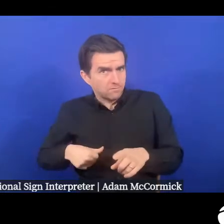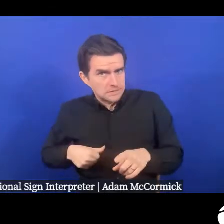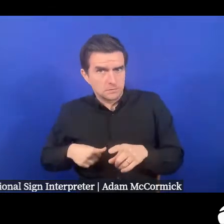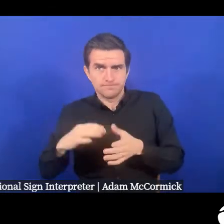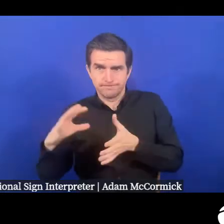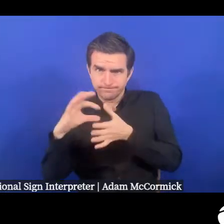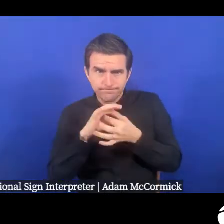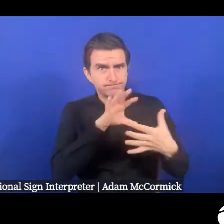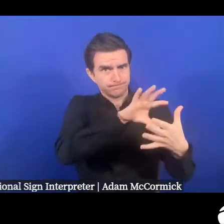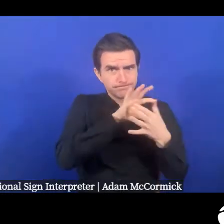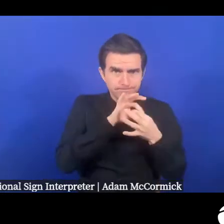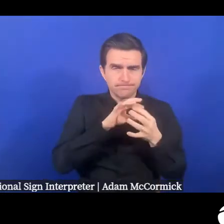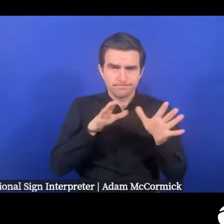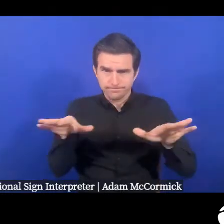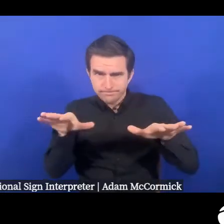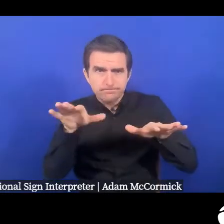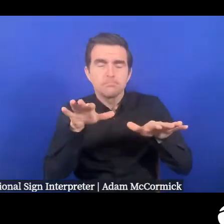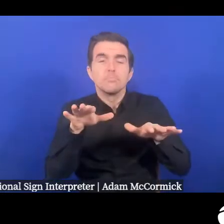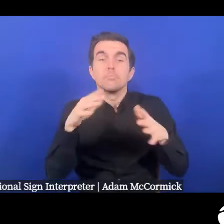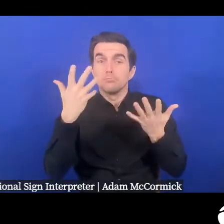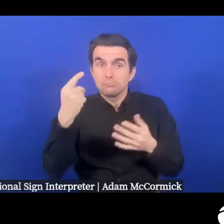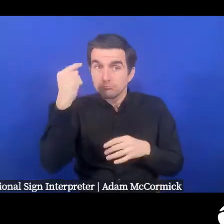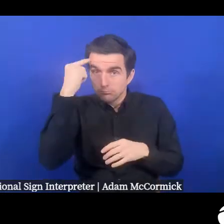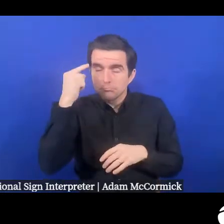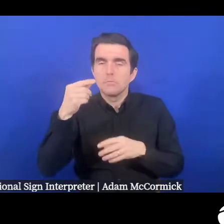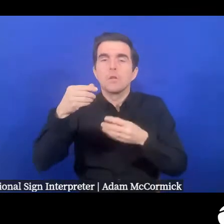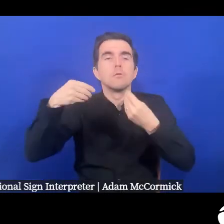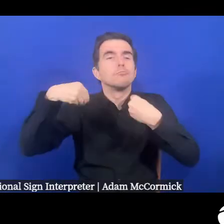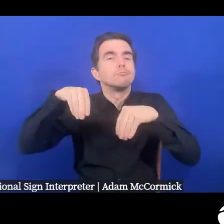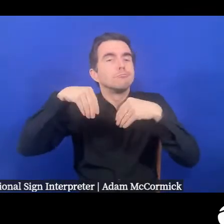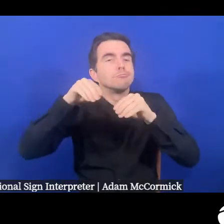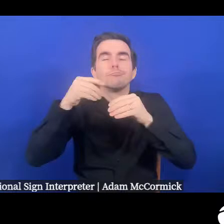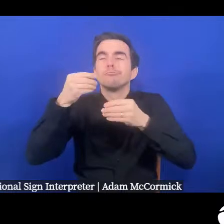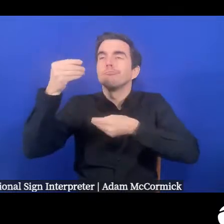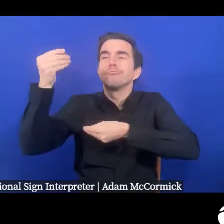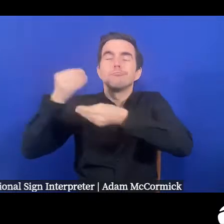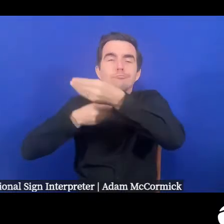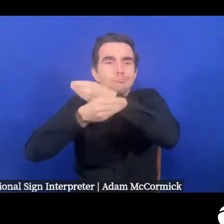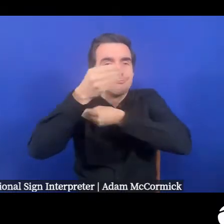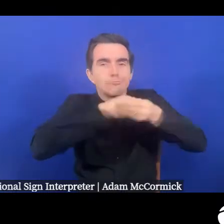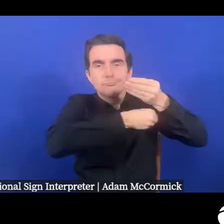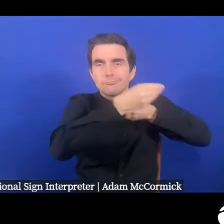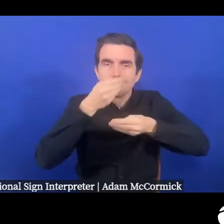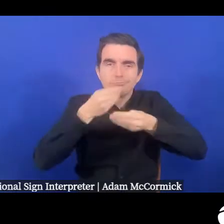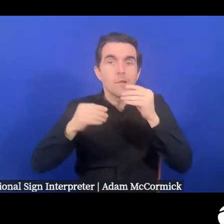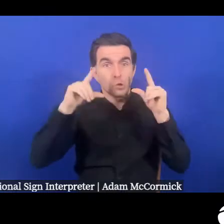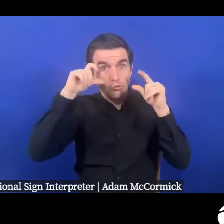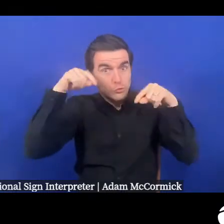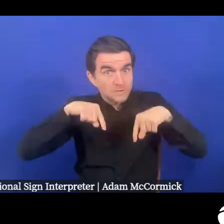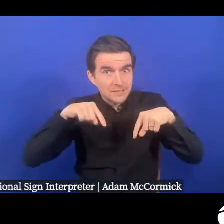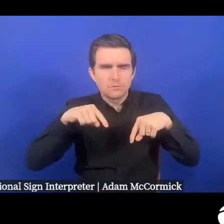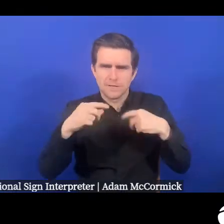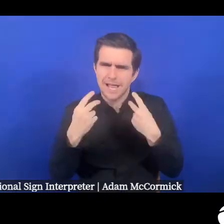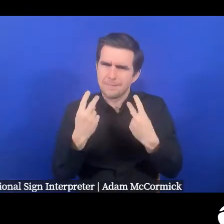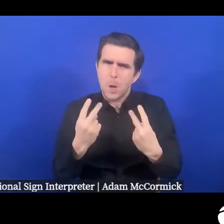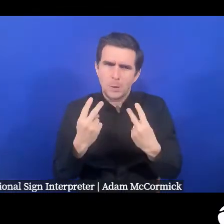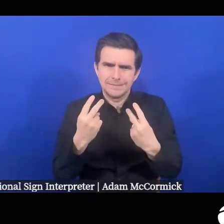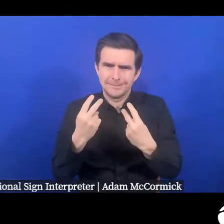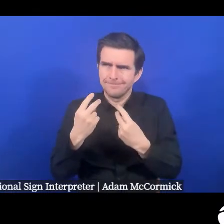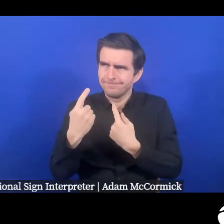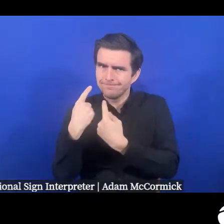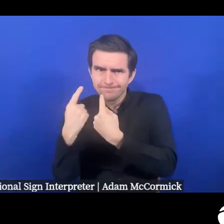getting getting track of this data, where women is working, where women is entrepreneur, where